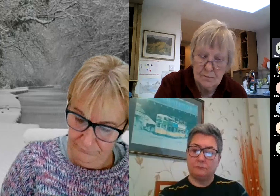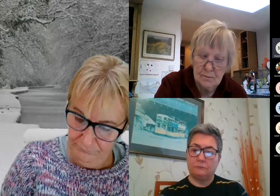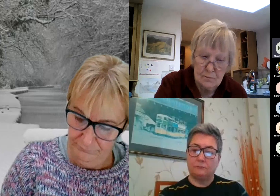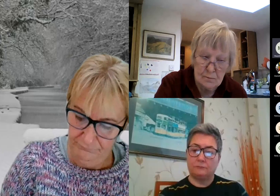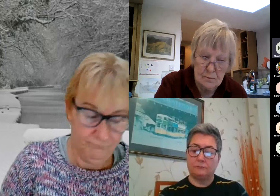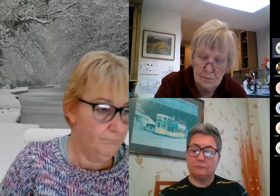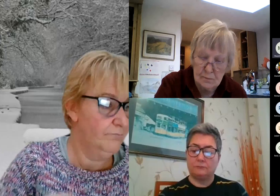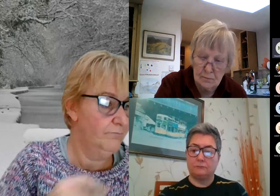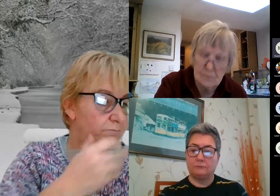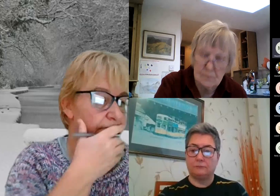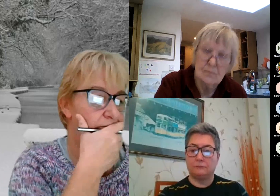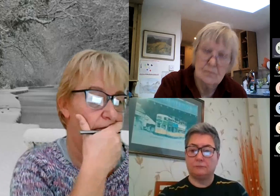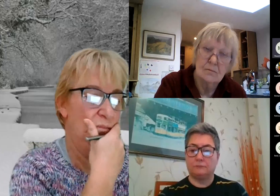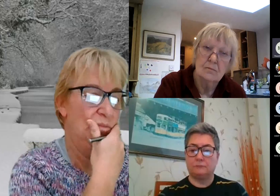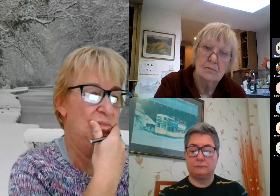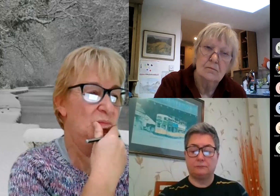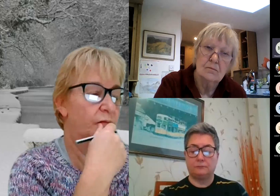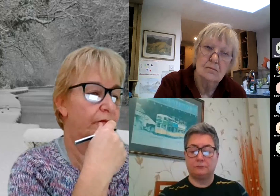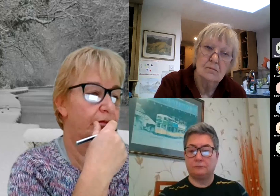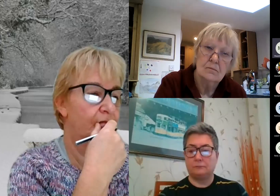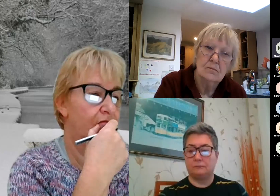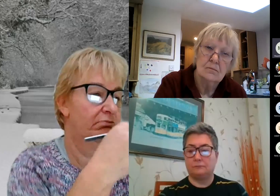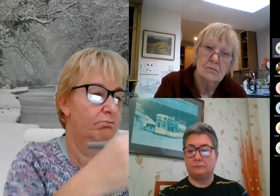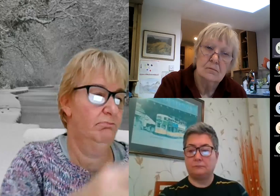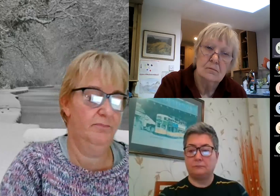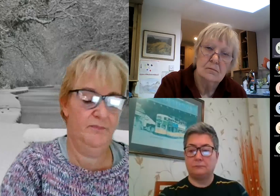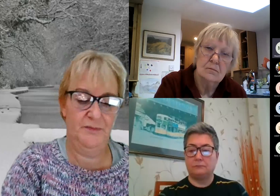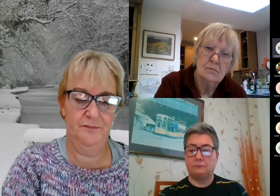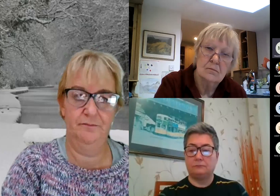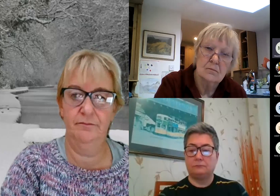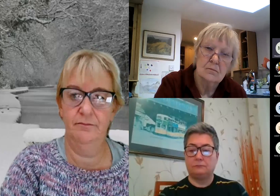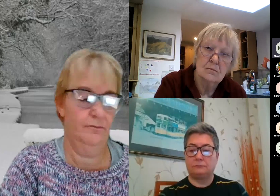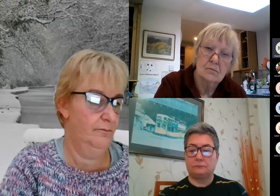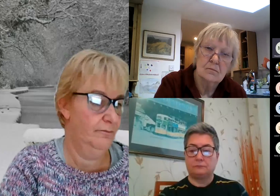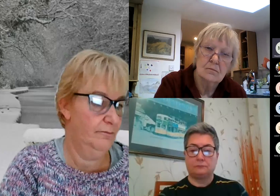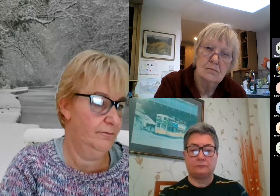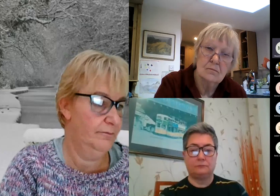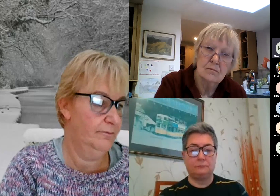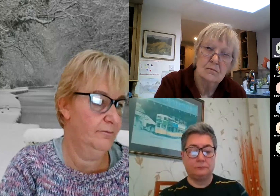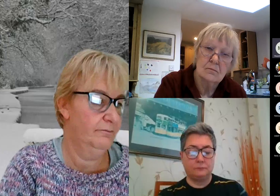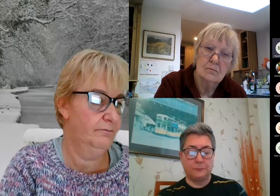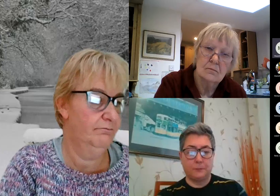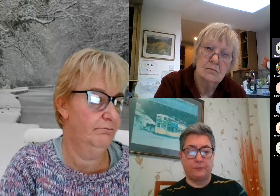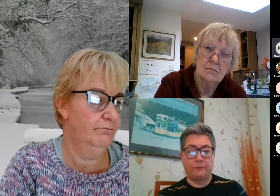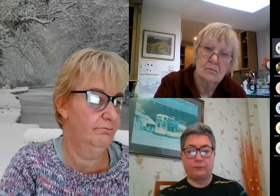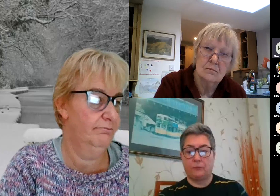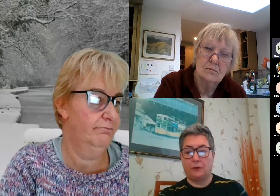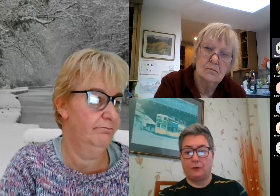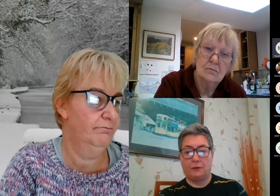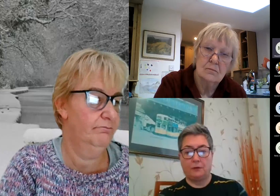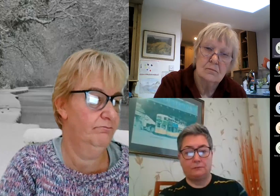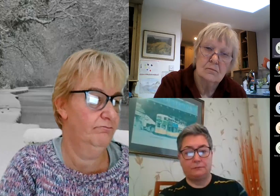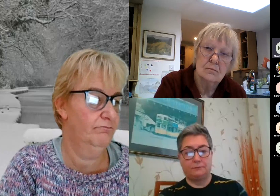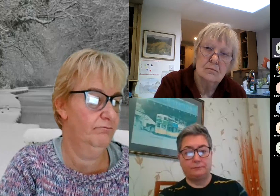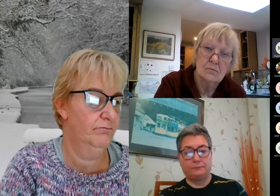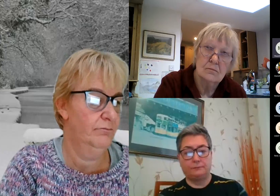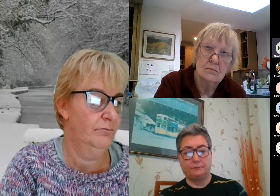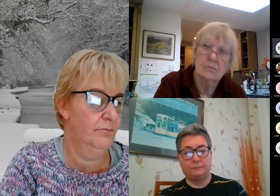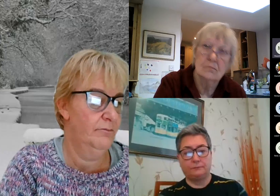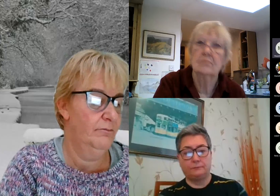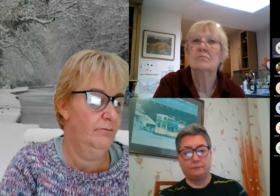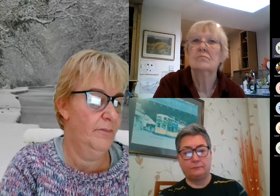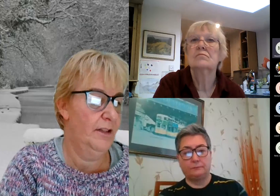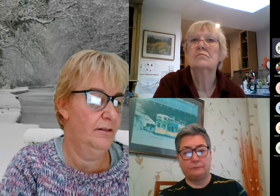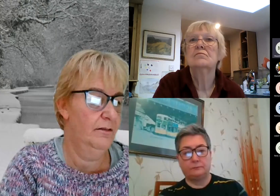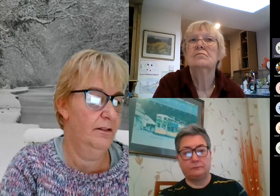you automatically fall into the category of being disabled according to the Equality